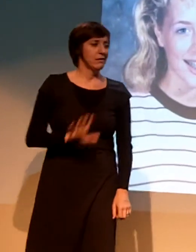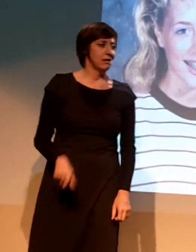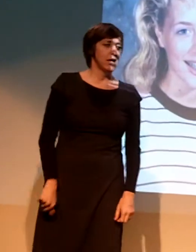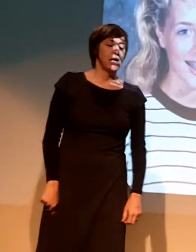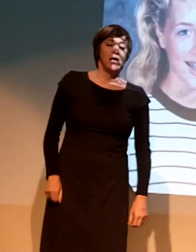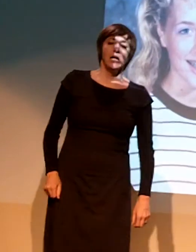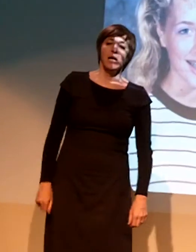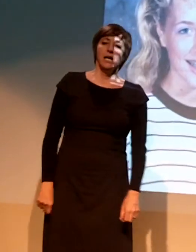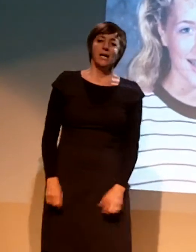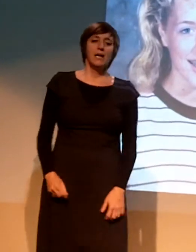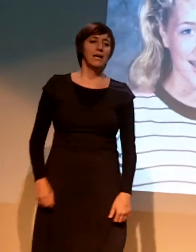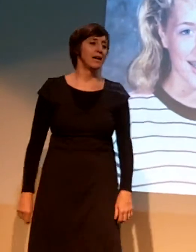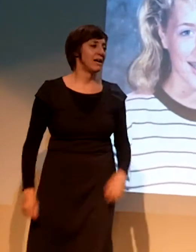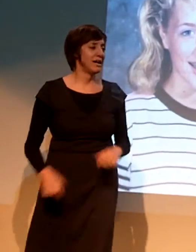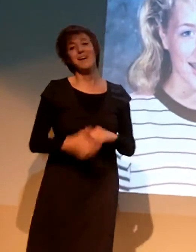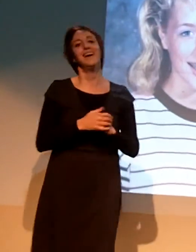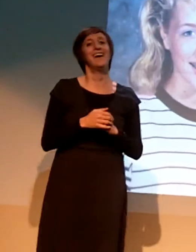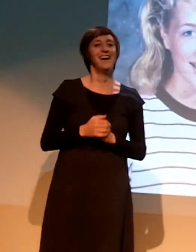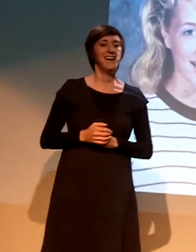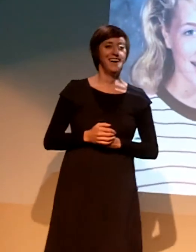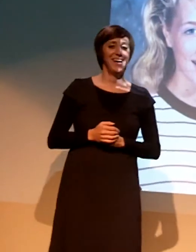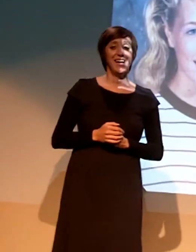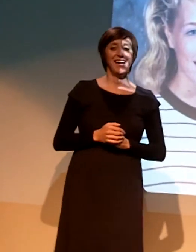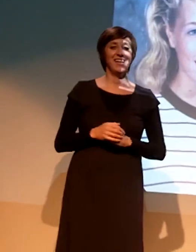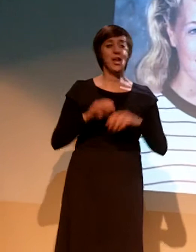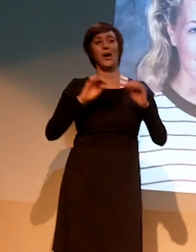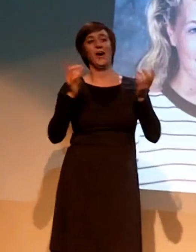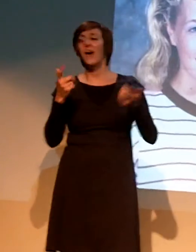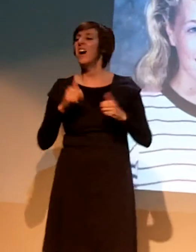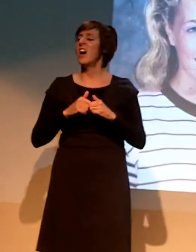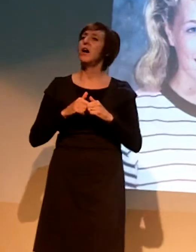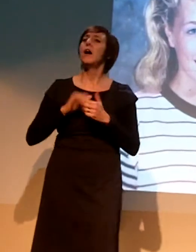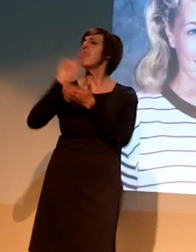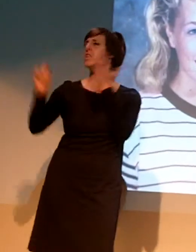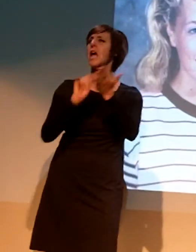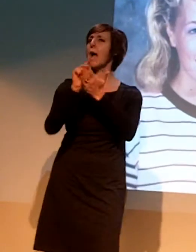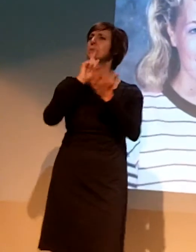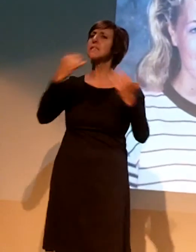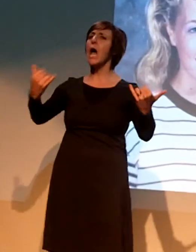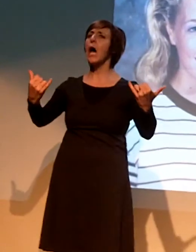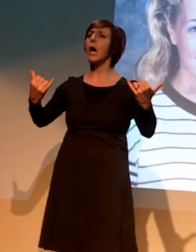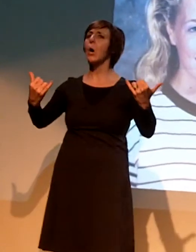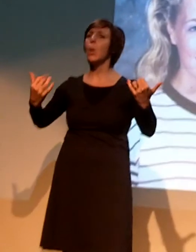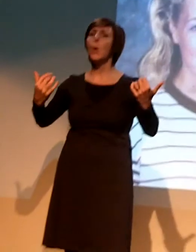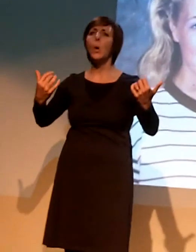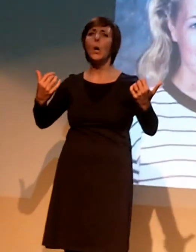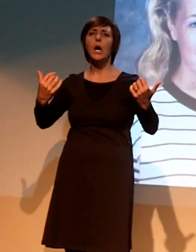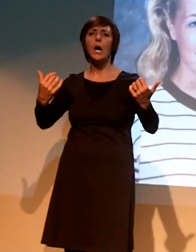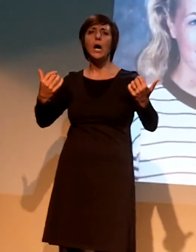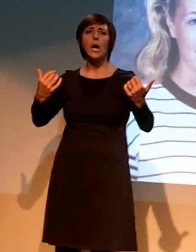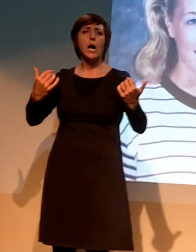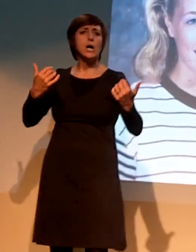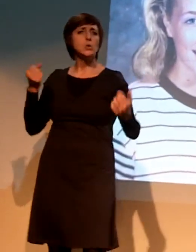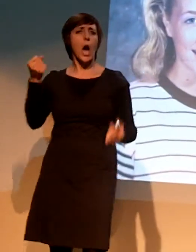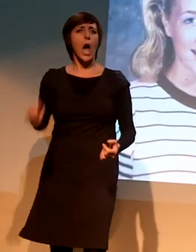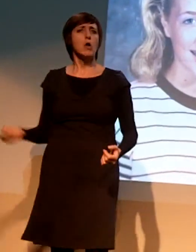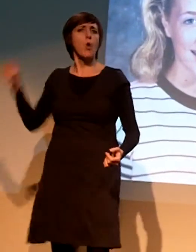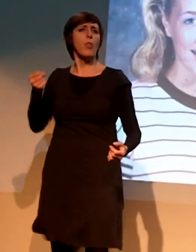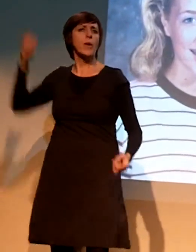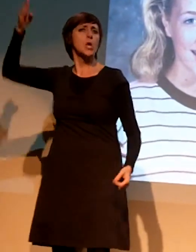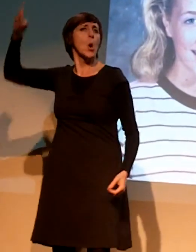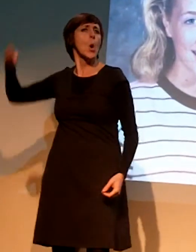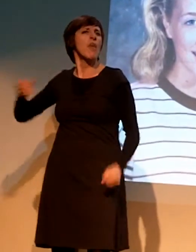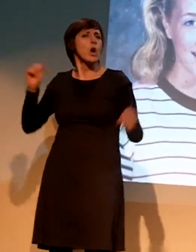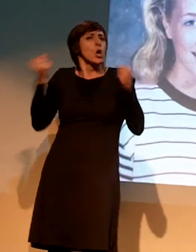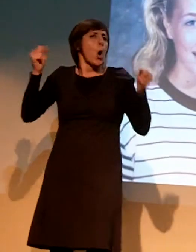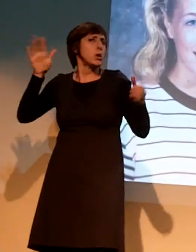No romanticizing Kirkland, you guys. The time is now. To unroll the window against the cold,